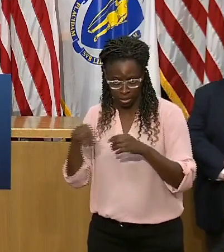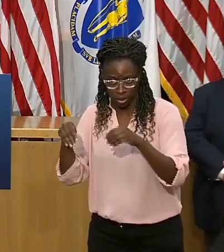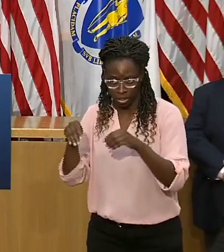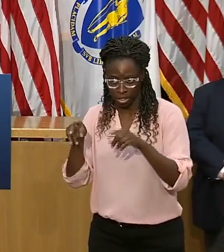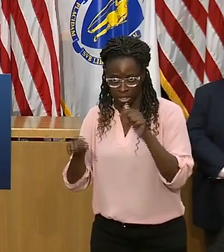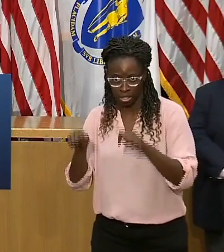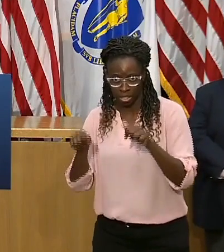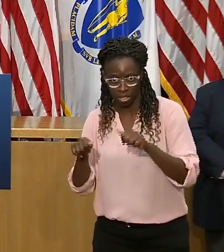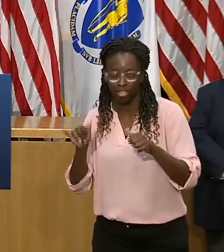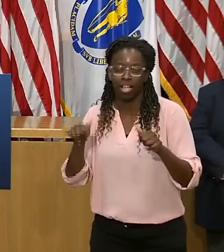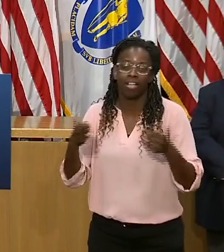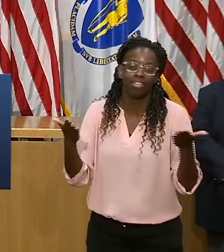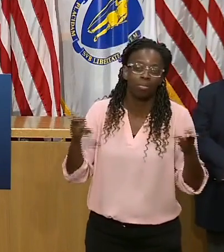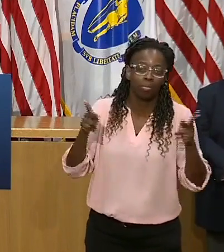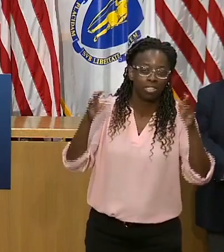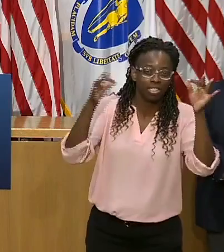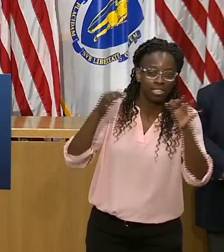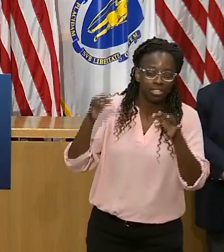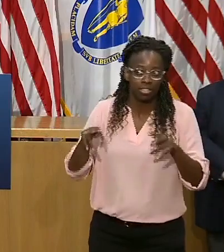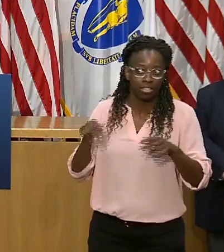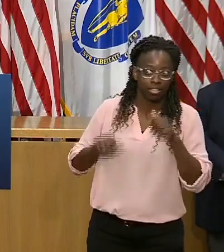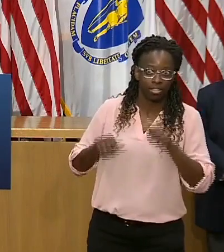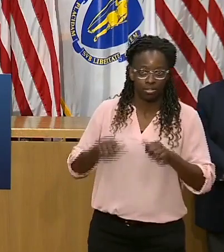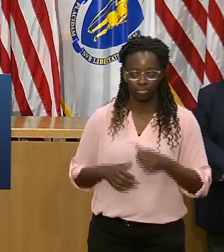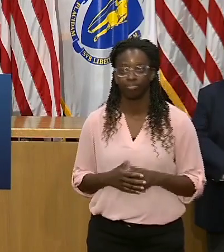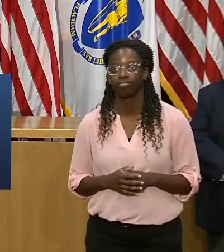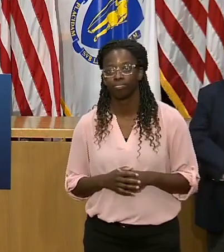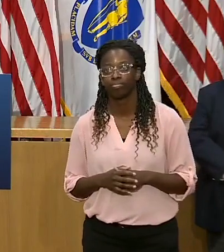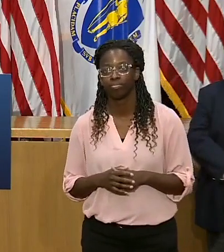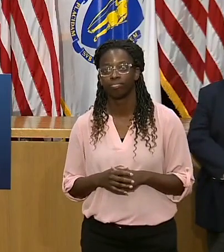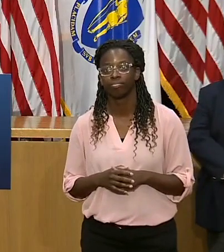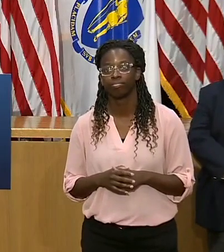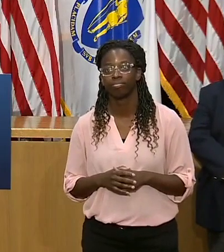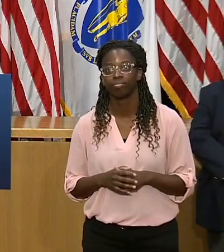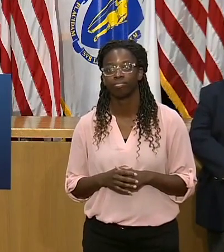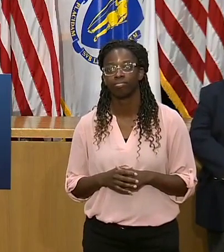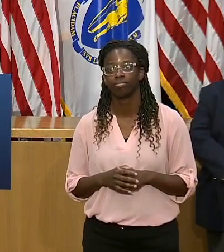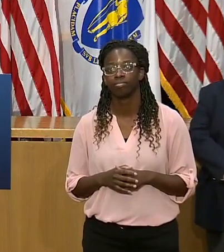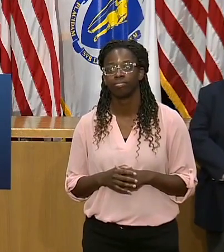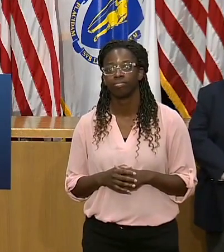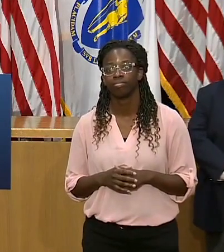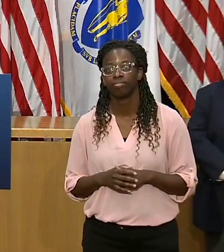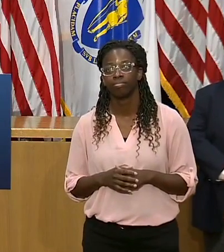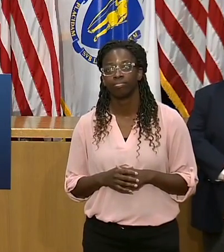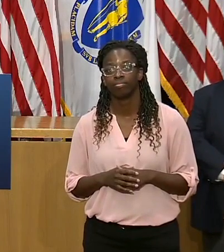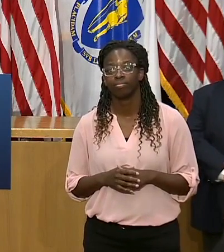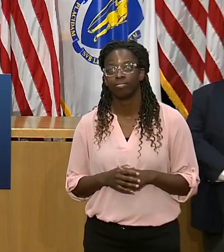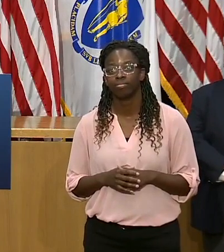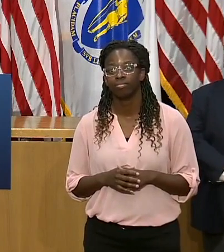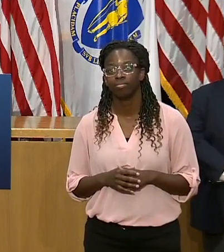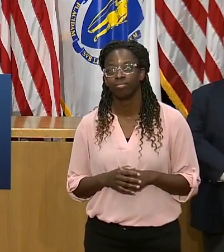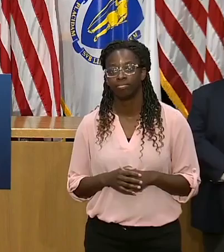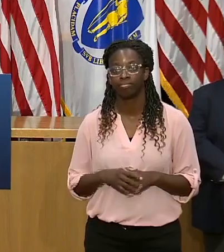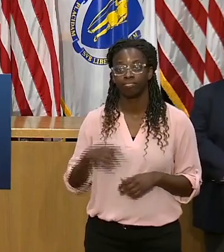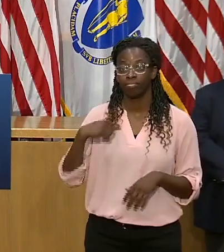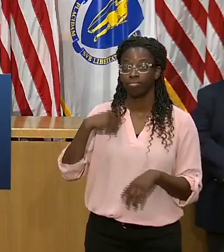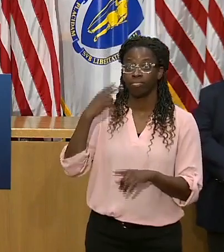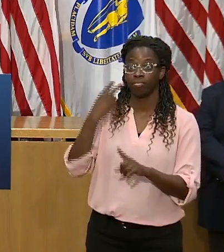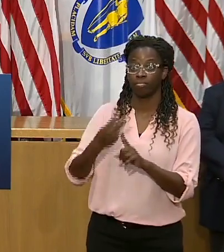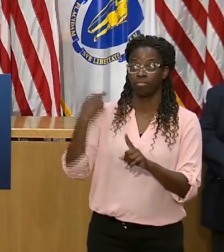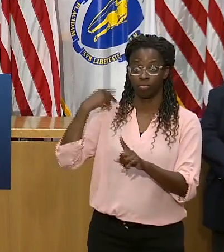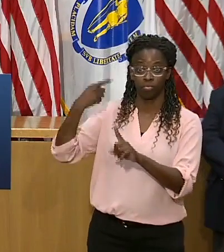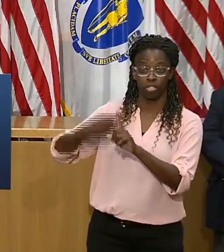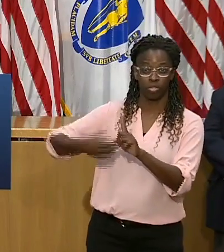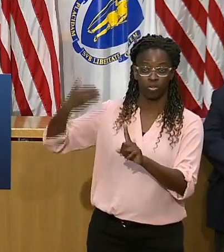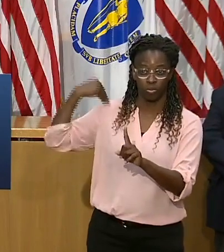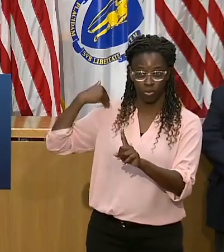just the best thing I can say about that is there's more of it now than there was last month. There was more last month than there was the month before.